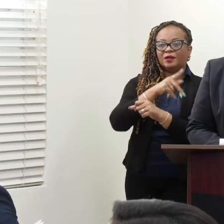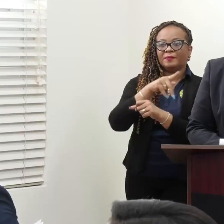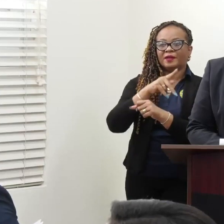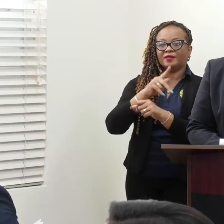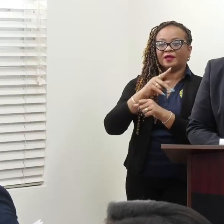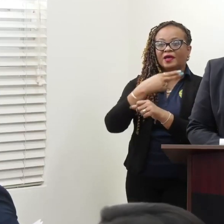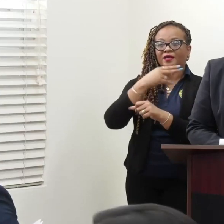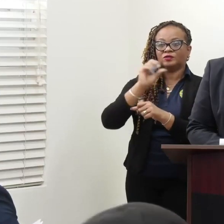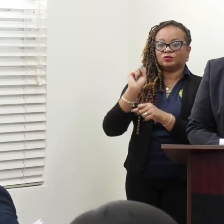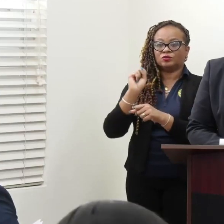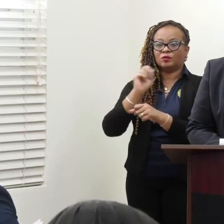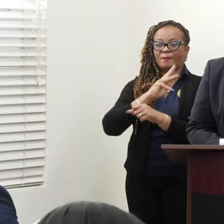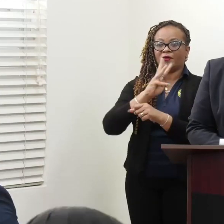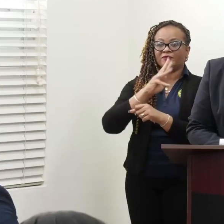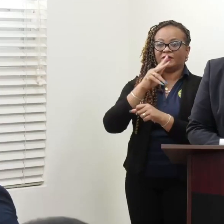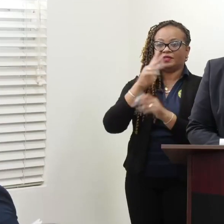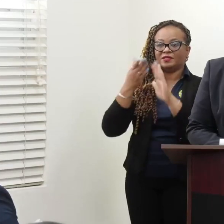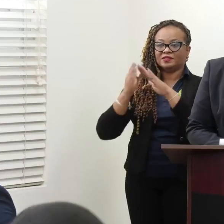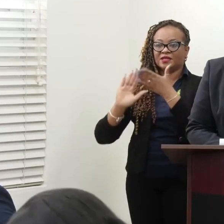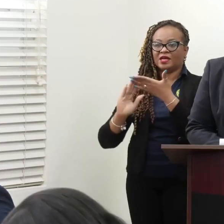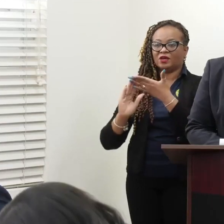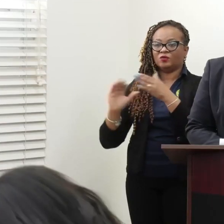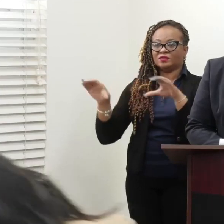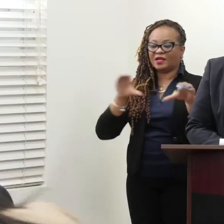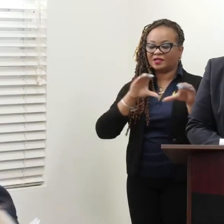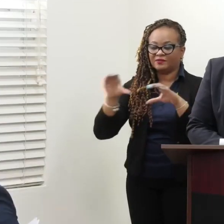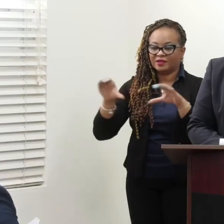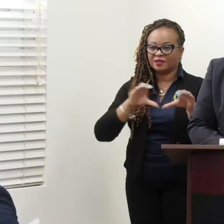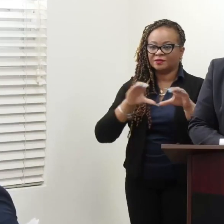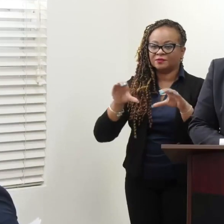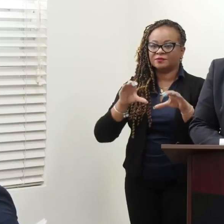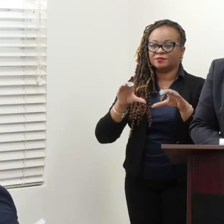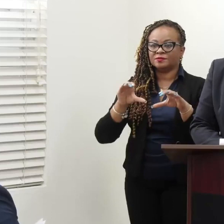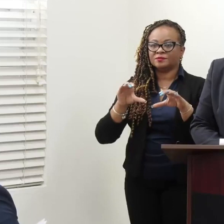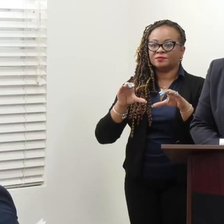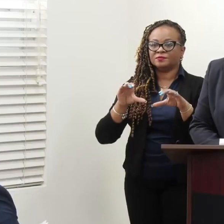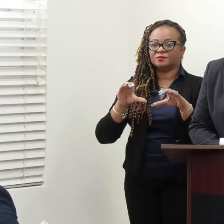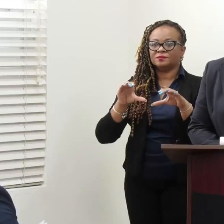High School in Murphytown was activated.